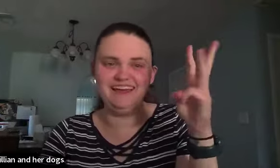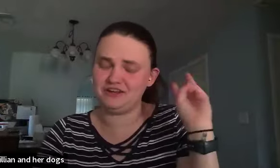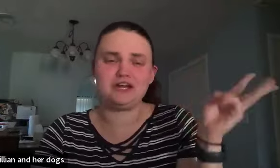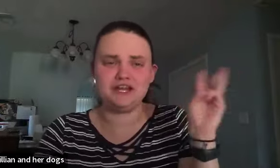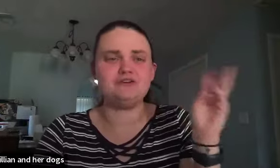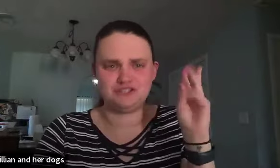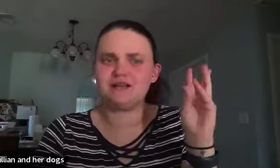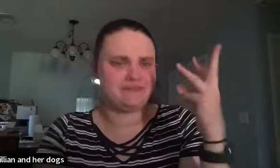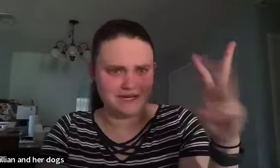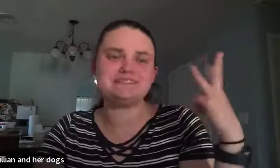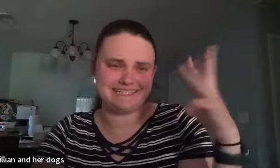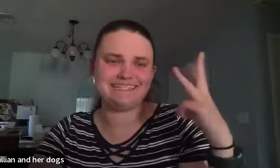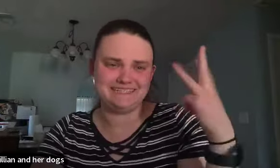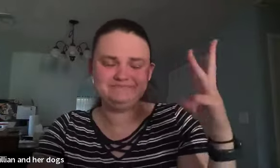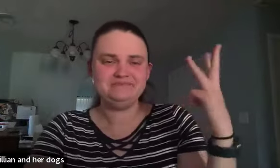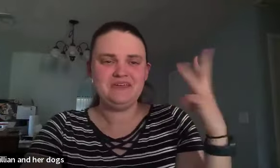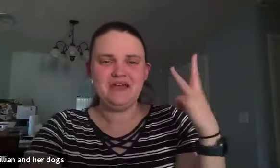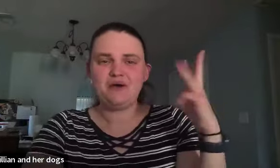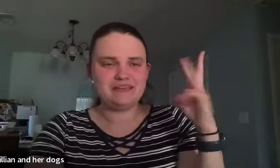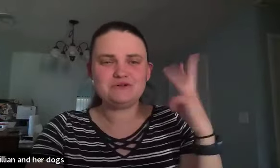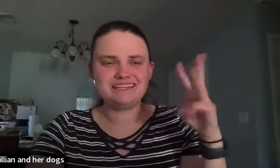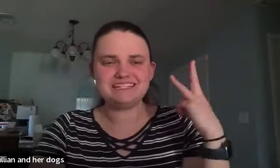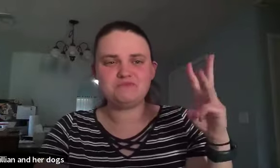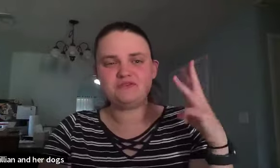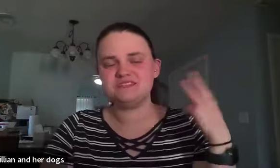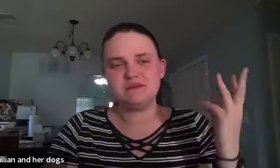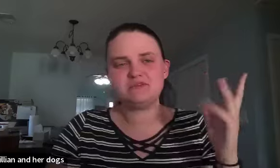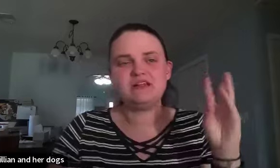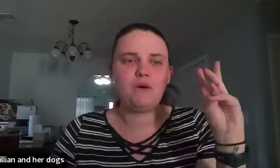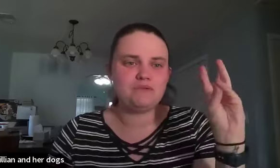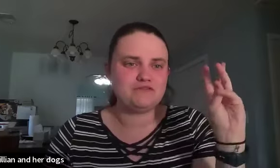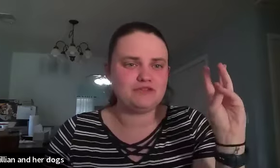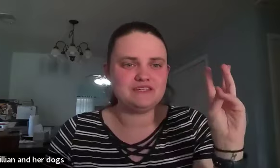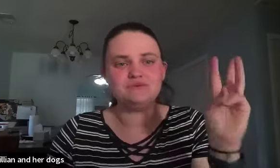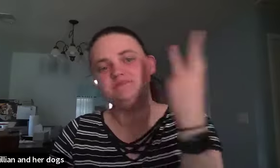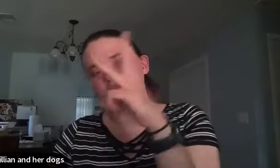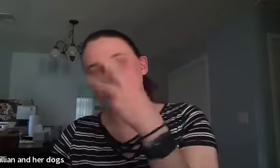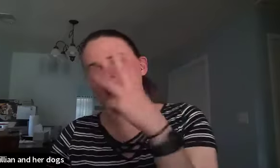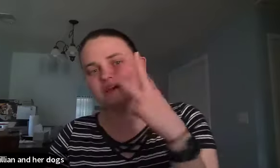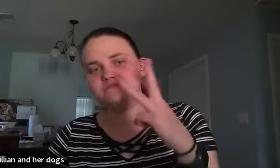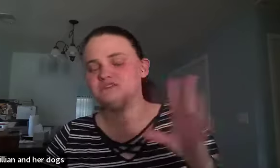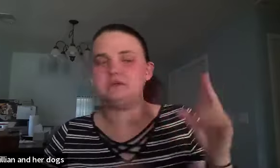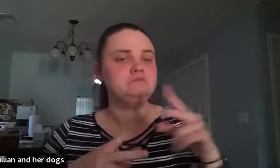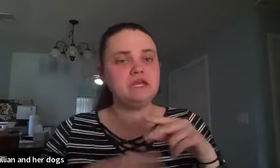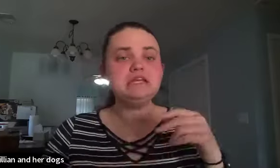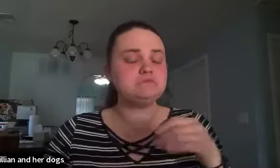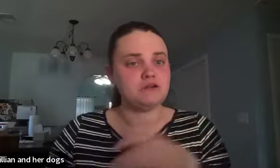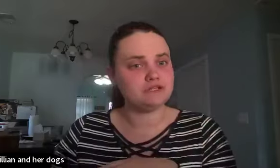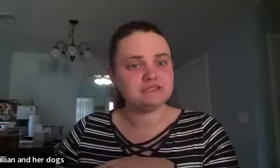Like, they're going to know you're talking about the number 16. Oh, that's always like to give both this. Some people are like, oh, I prefer this one. Some people are like, I'd rather this one. It's a preference.